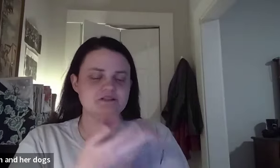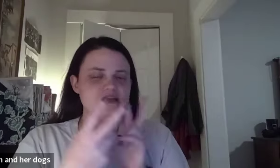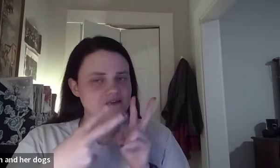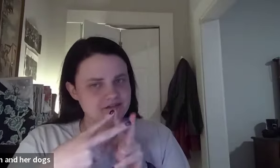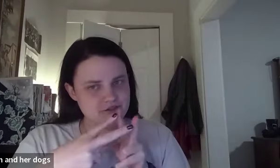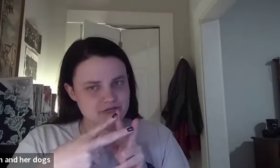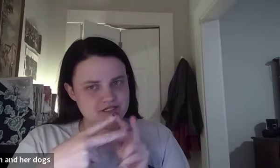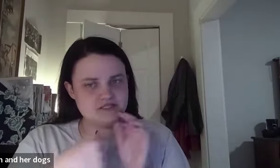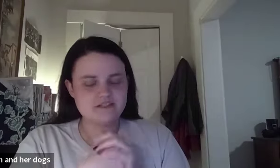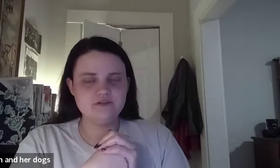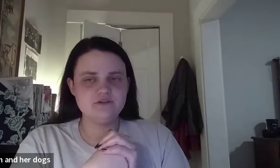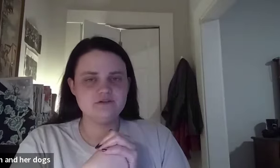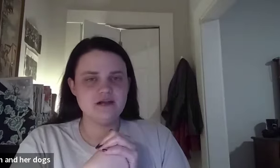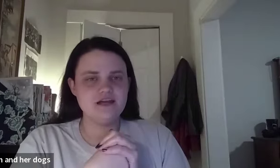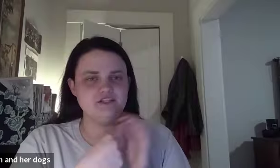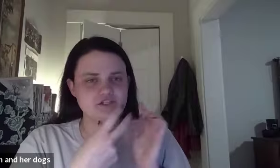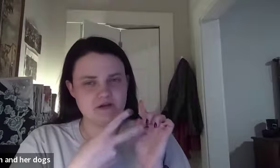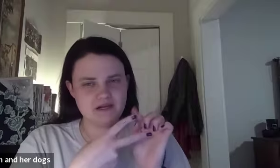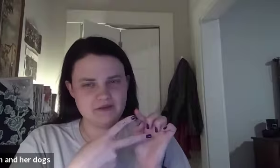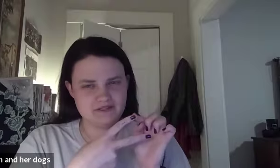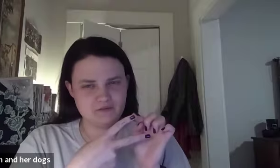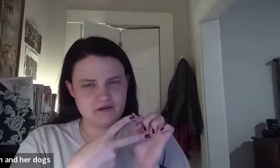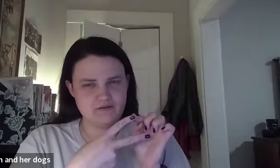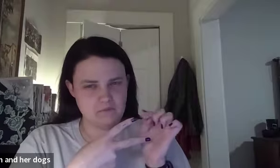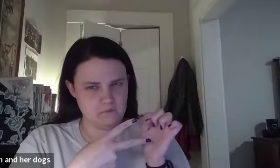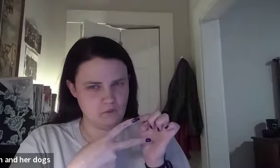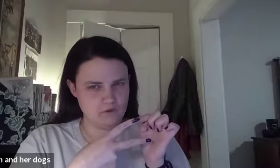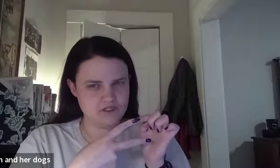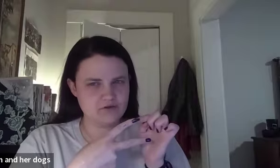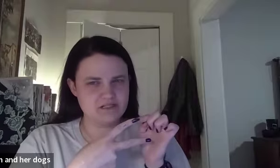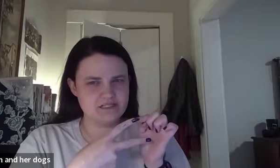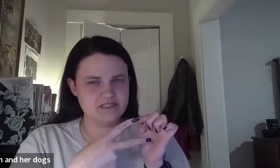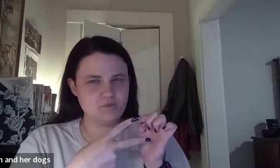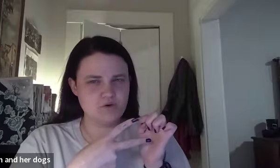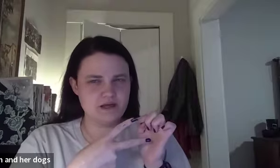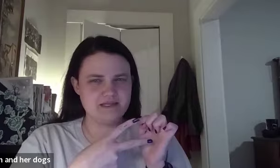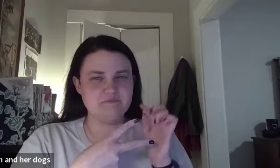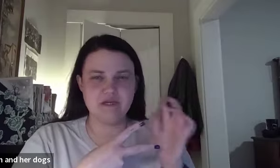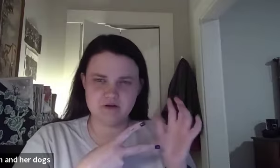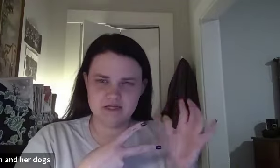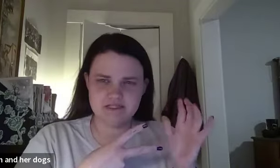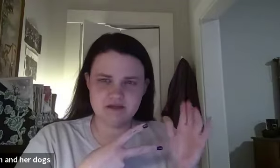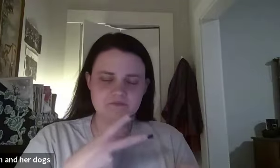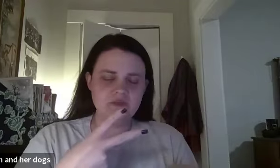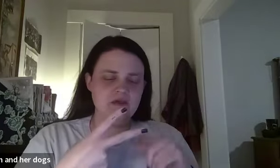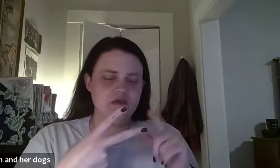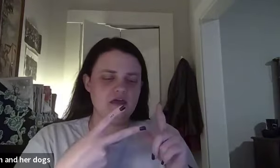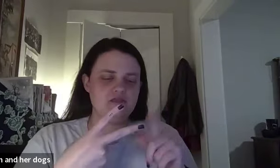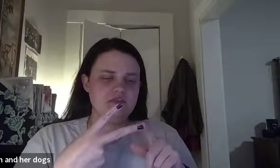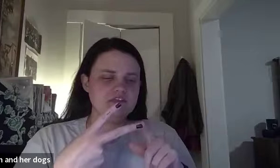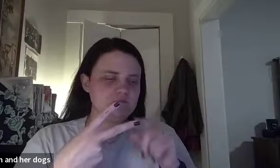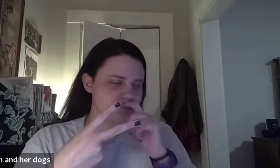are technically two ways that you can do it. I do recommend this one more so because this is more, I guess, beginner ASL. And this